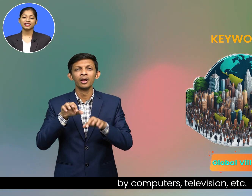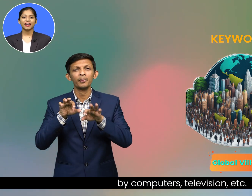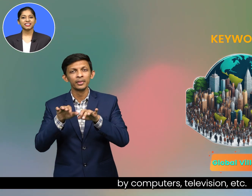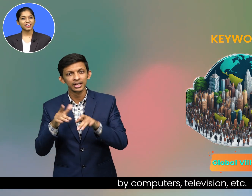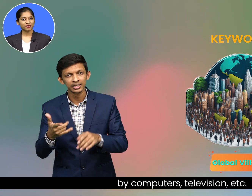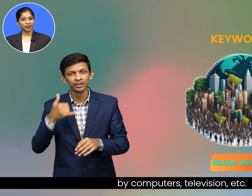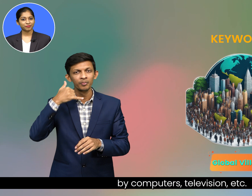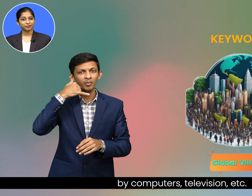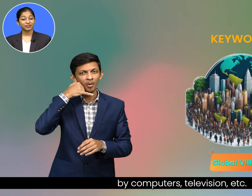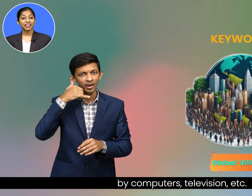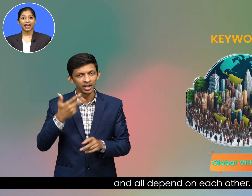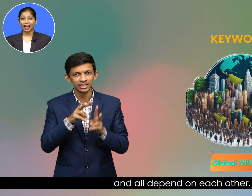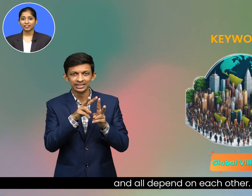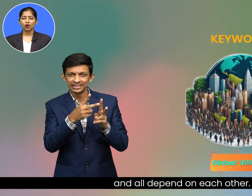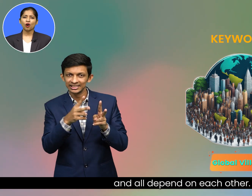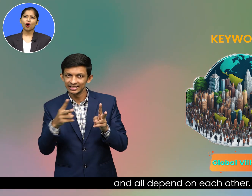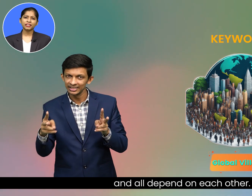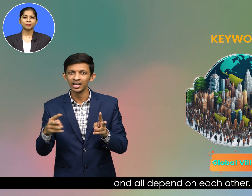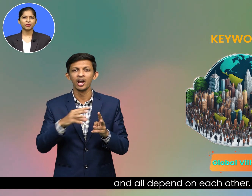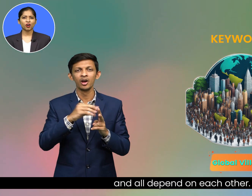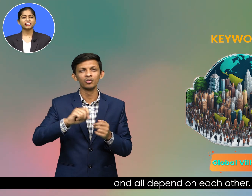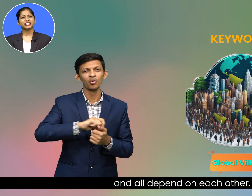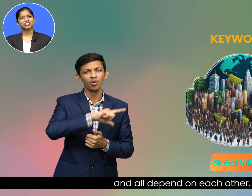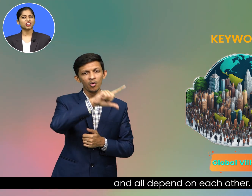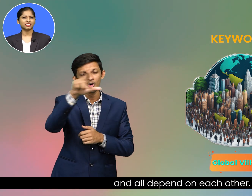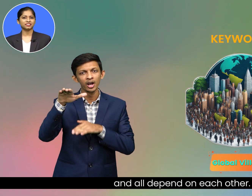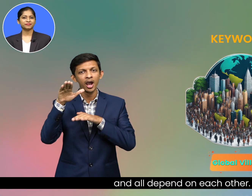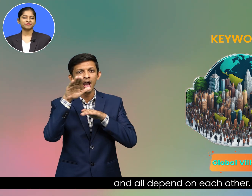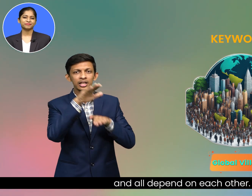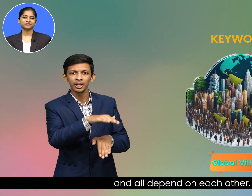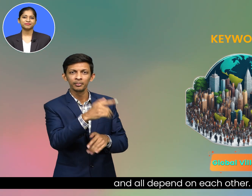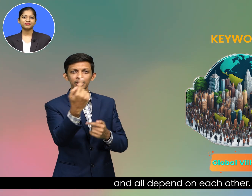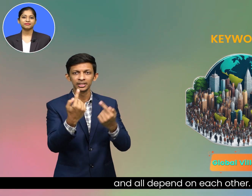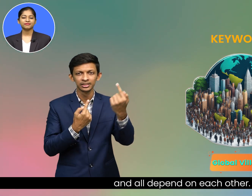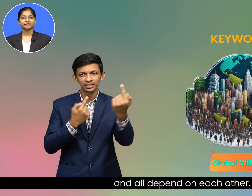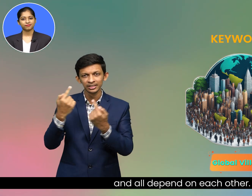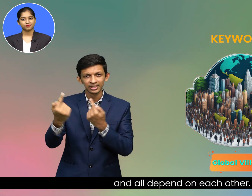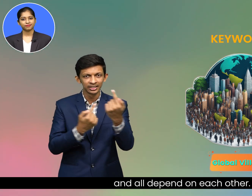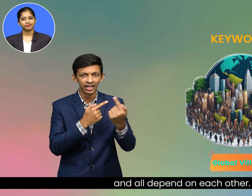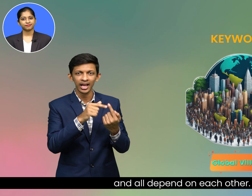television, etc. and all depend on each other.